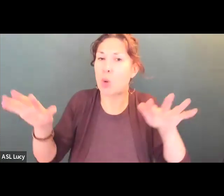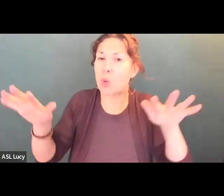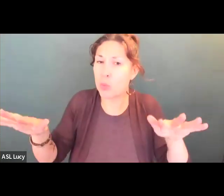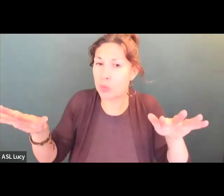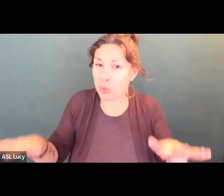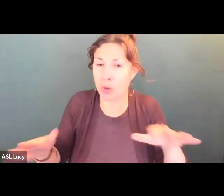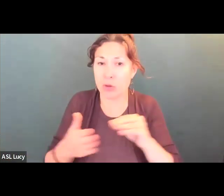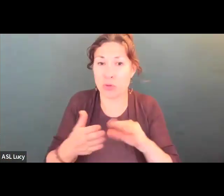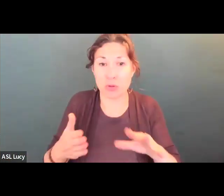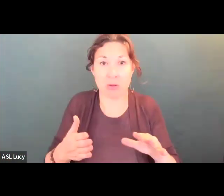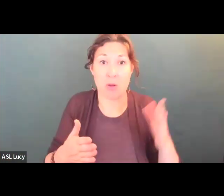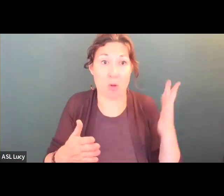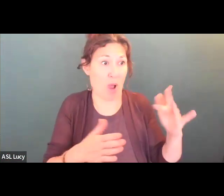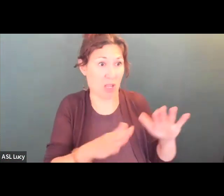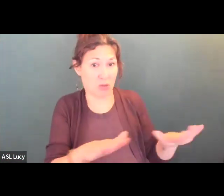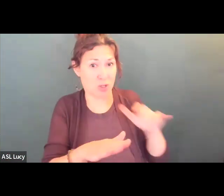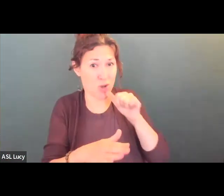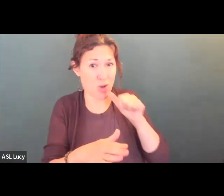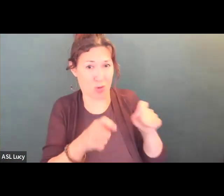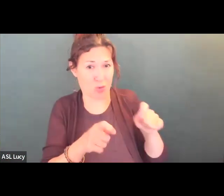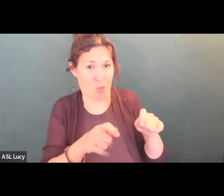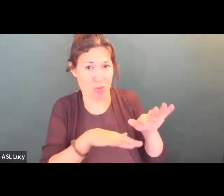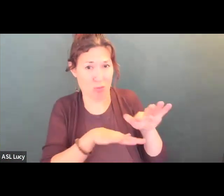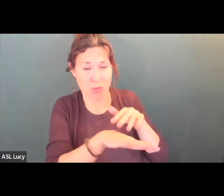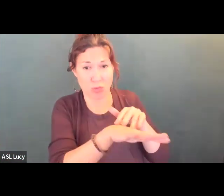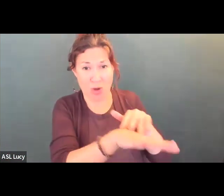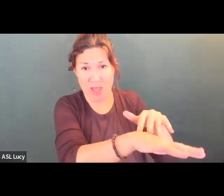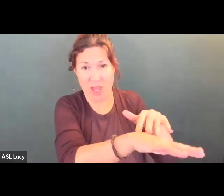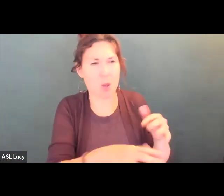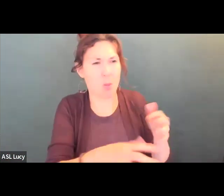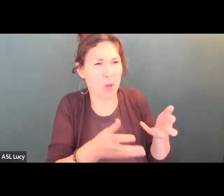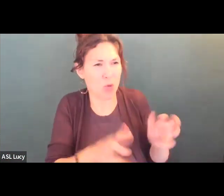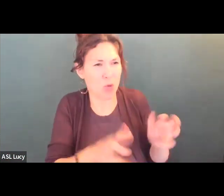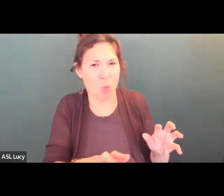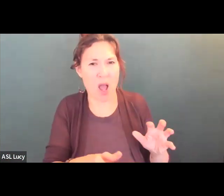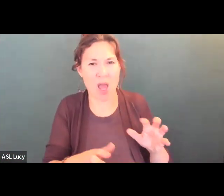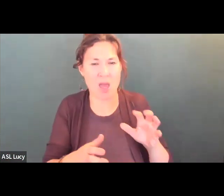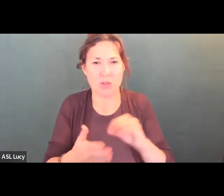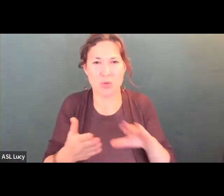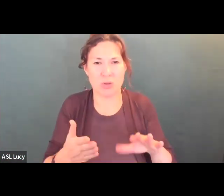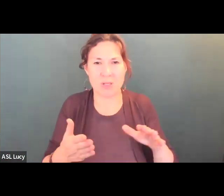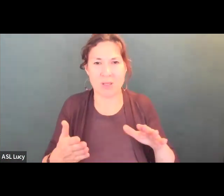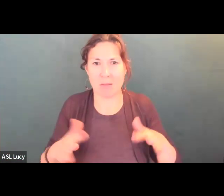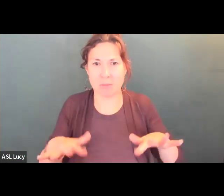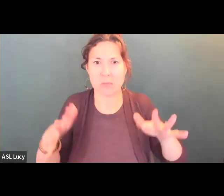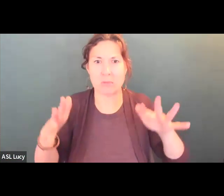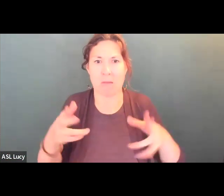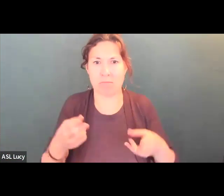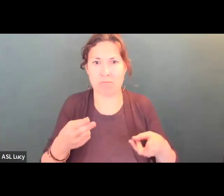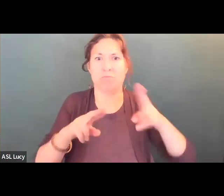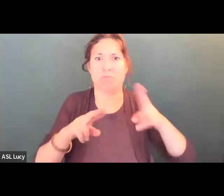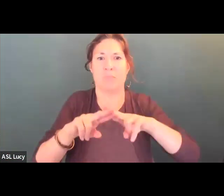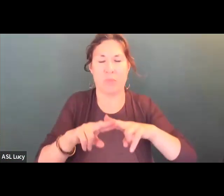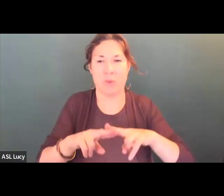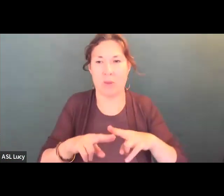Children don't control the traffic either, but we don't want to have their anxiety rising over something that they